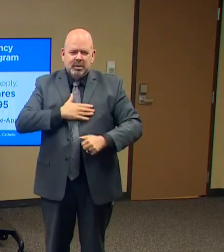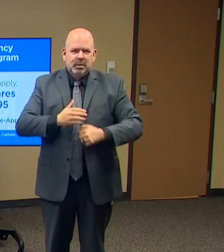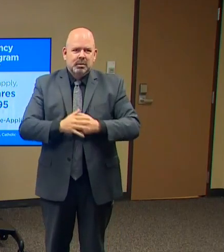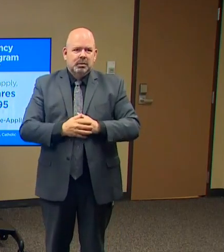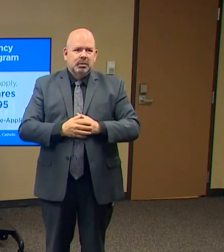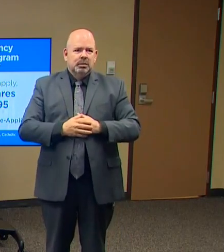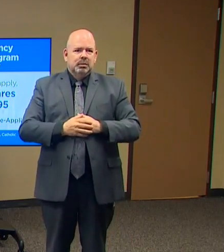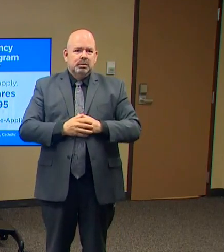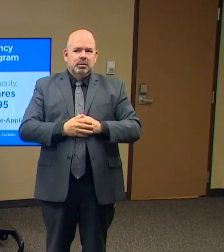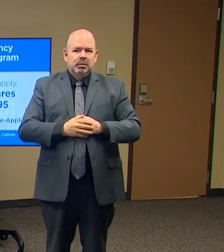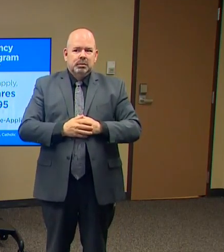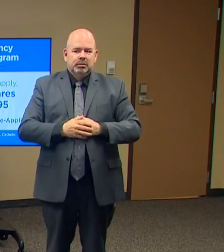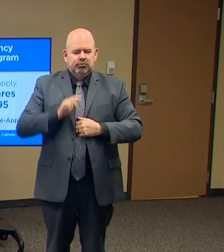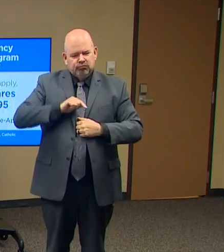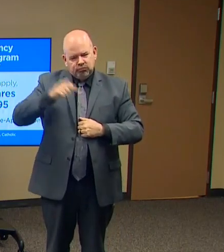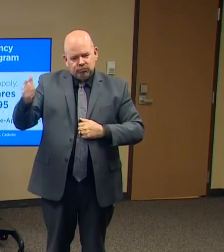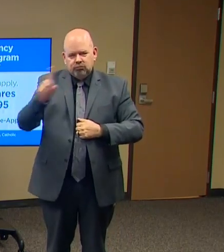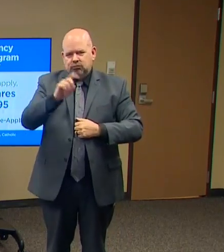Bill.